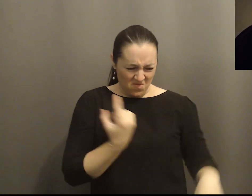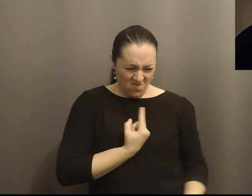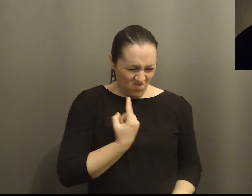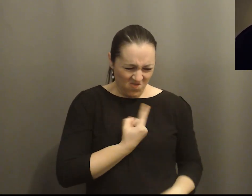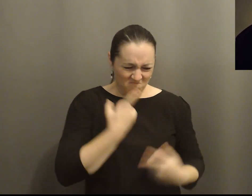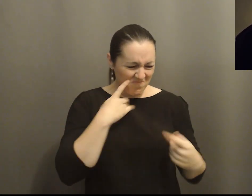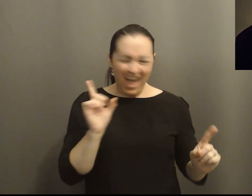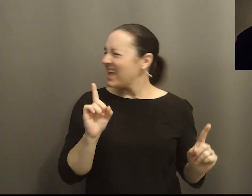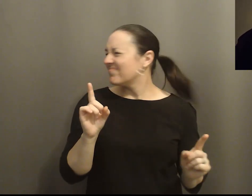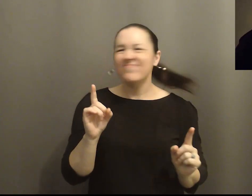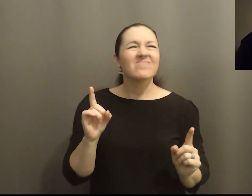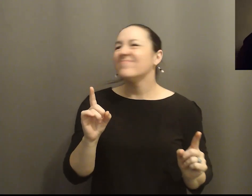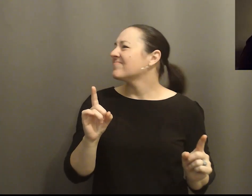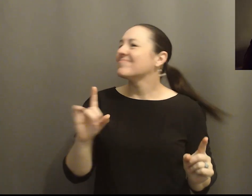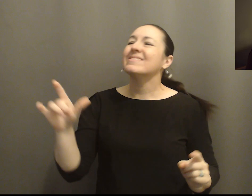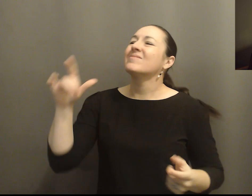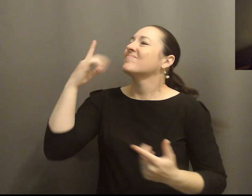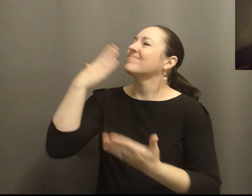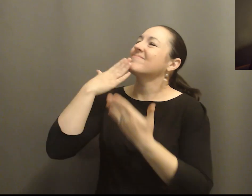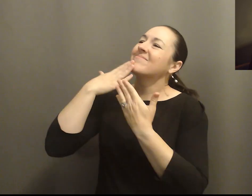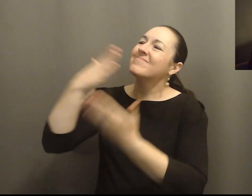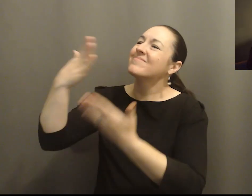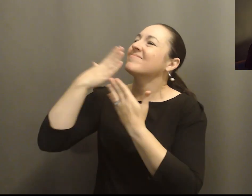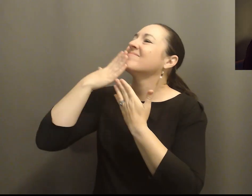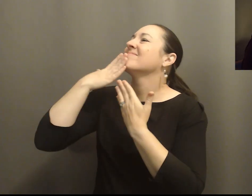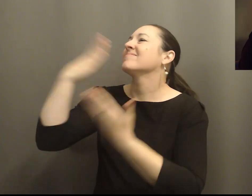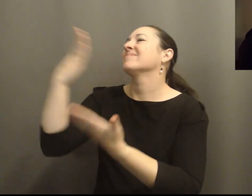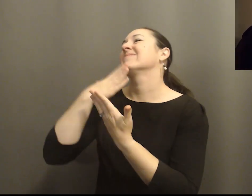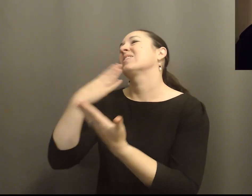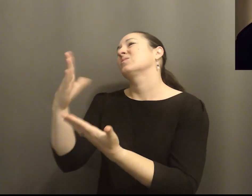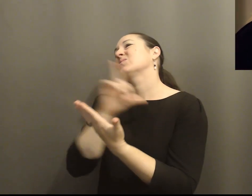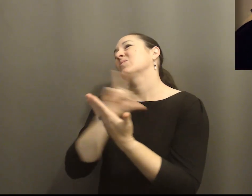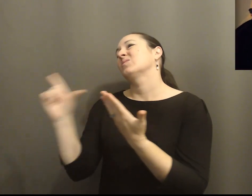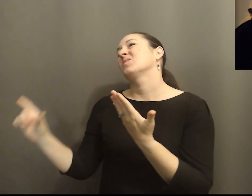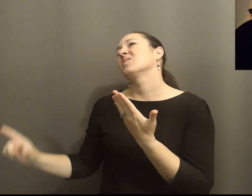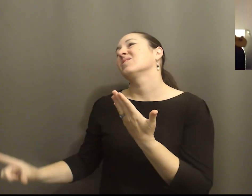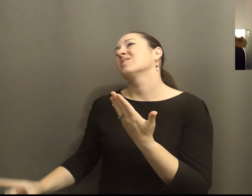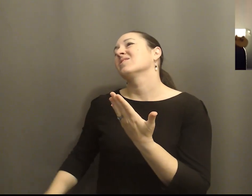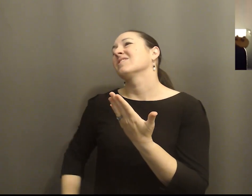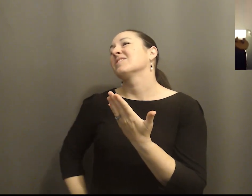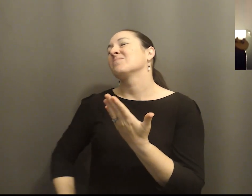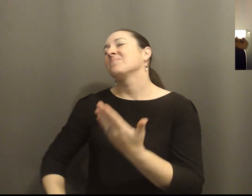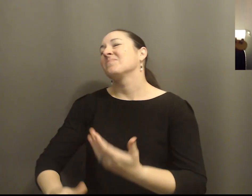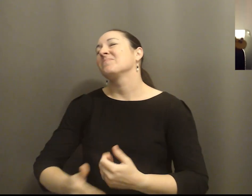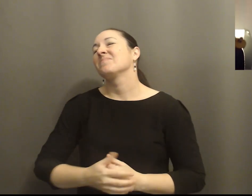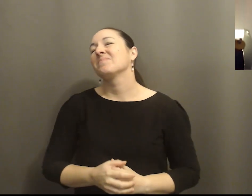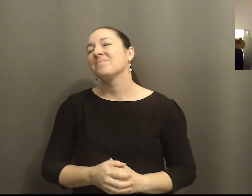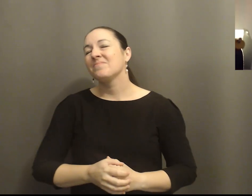you faithful Oh, And I just want to thank you, Lord